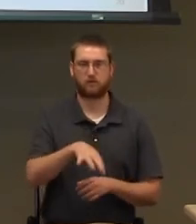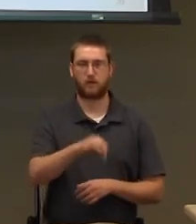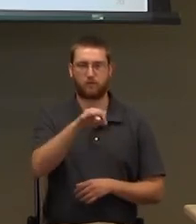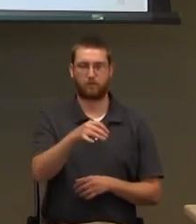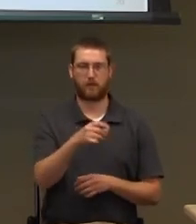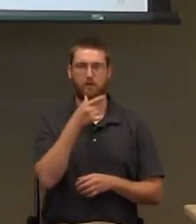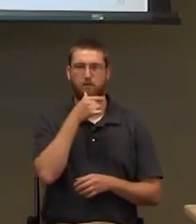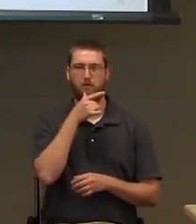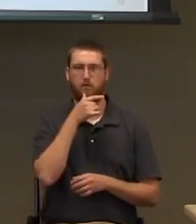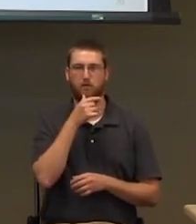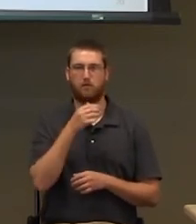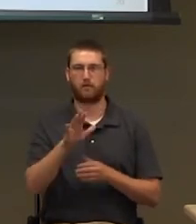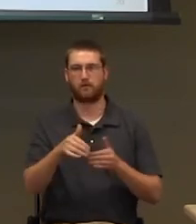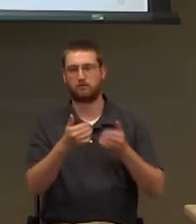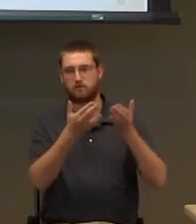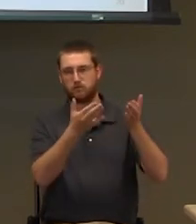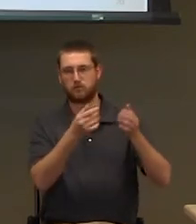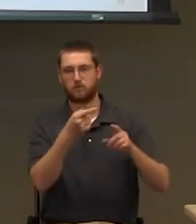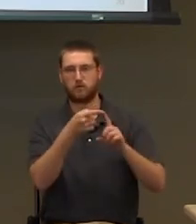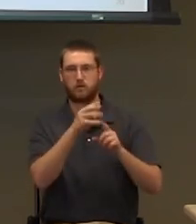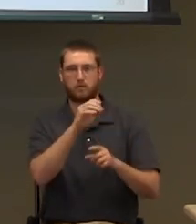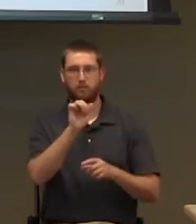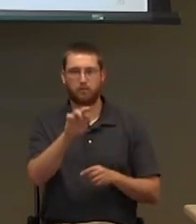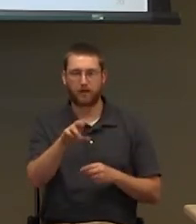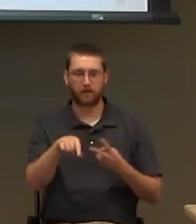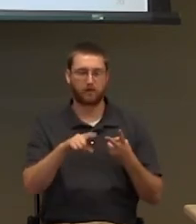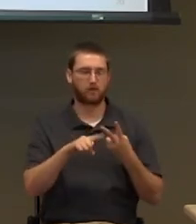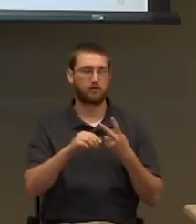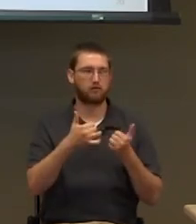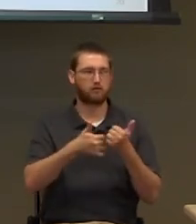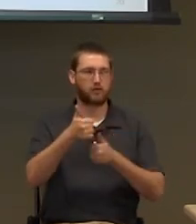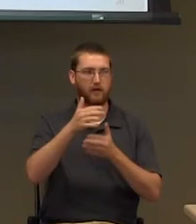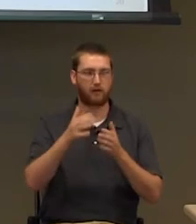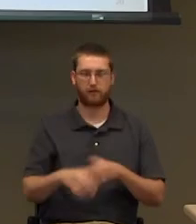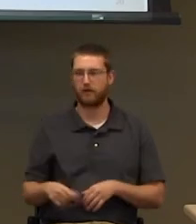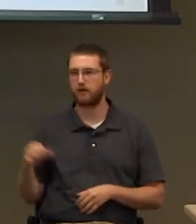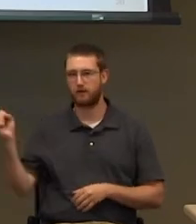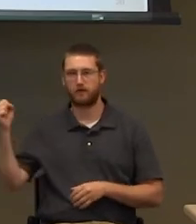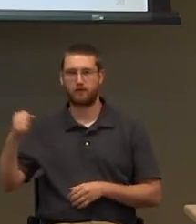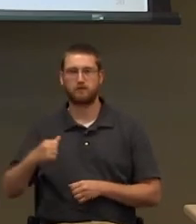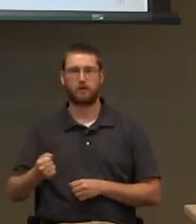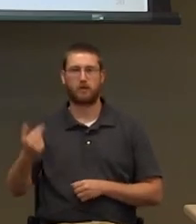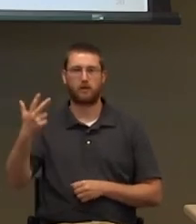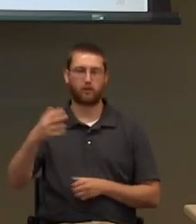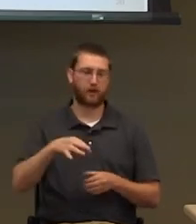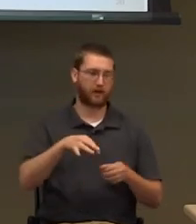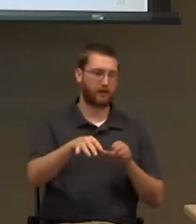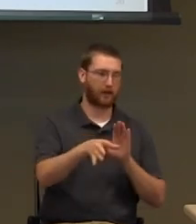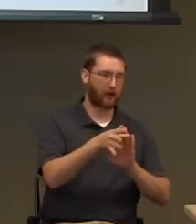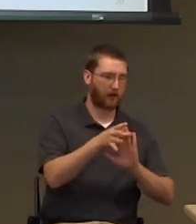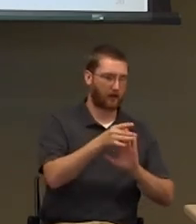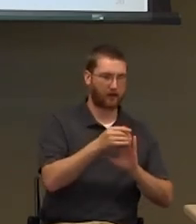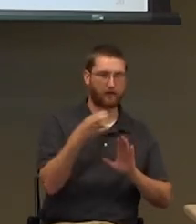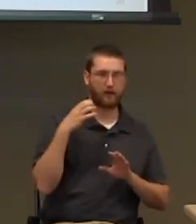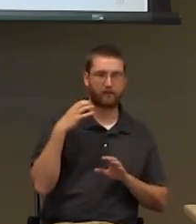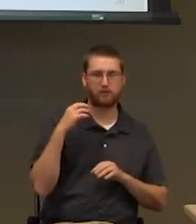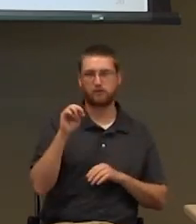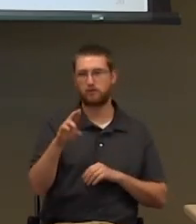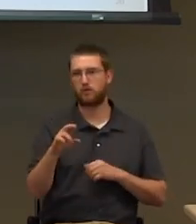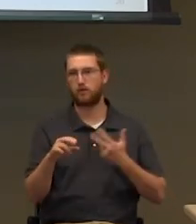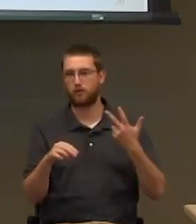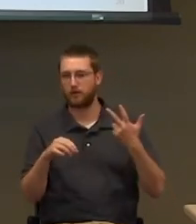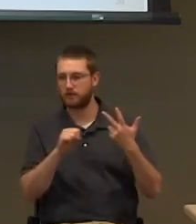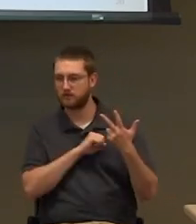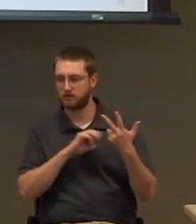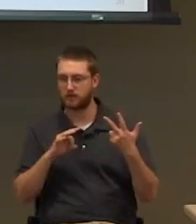serves on that one. Yep. You can pick 3 elected officials, you could pick 3 staff, 1 official, 1 public